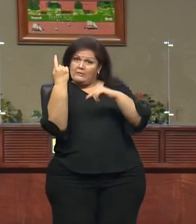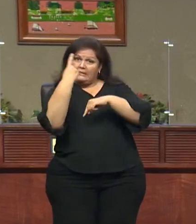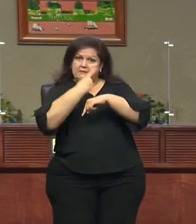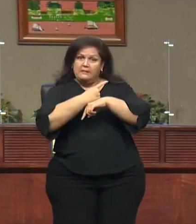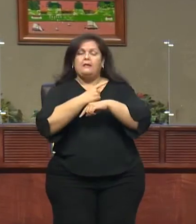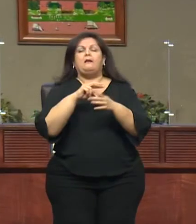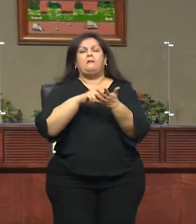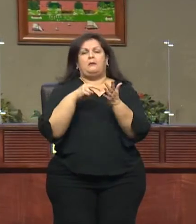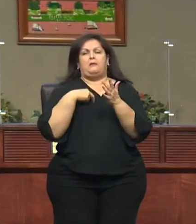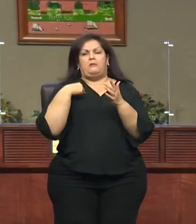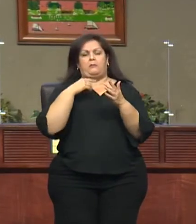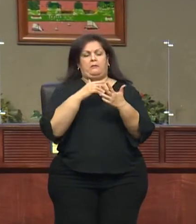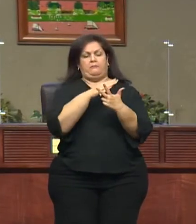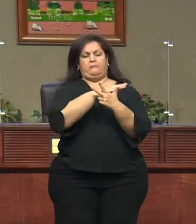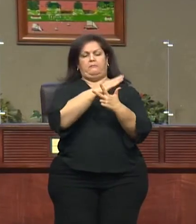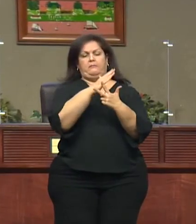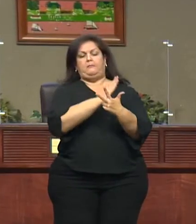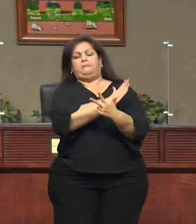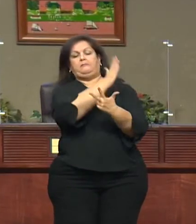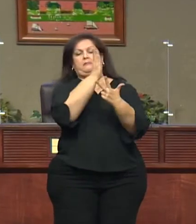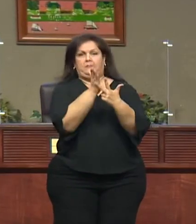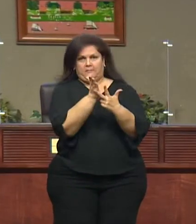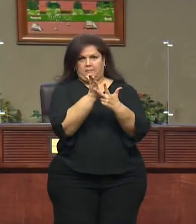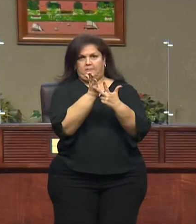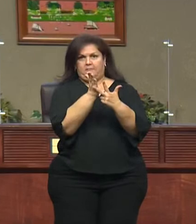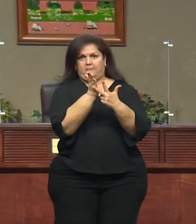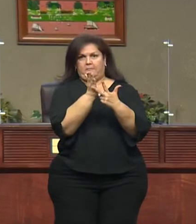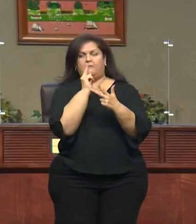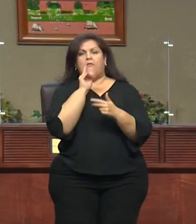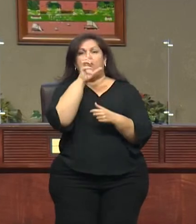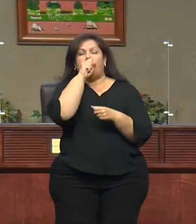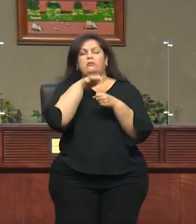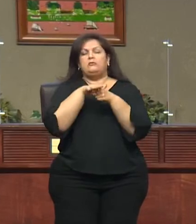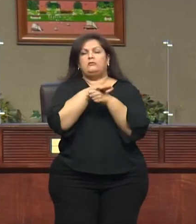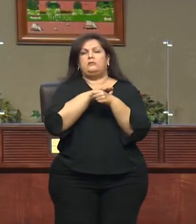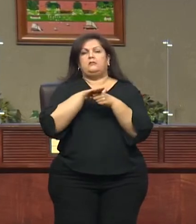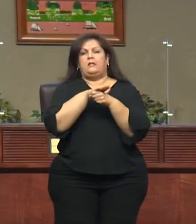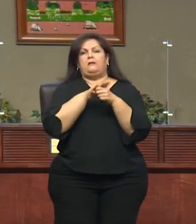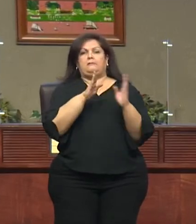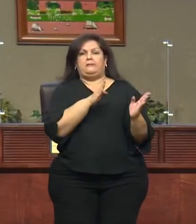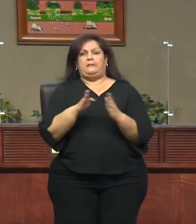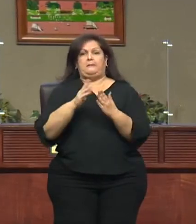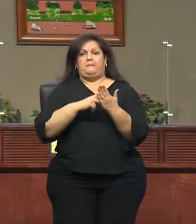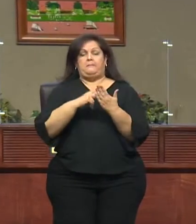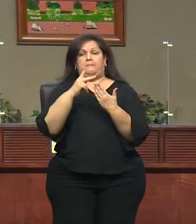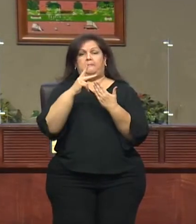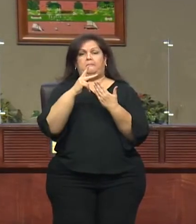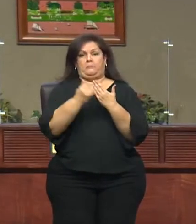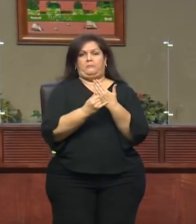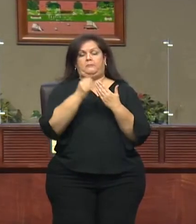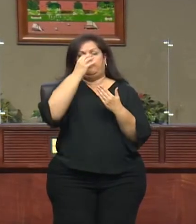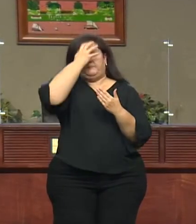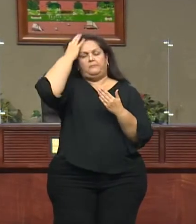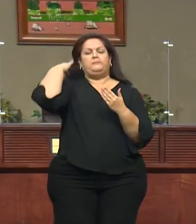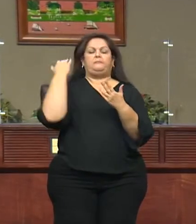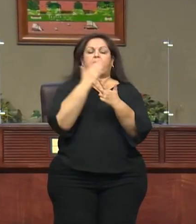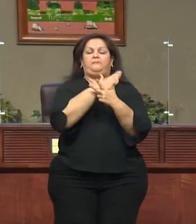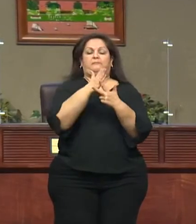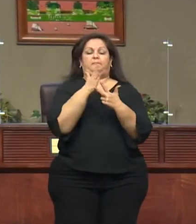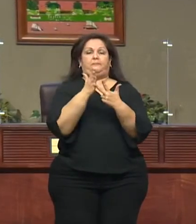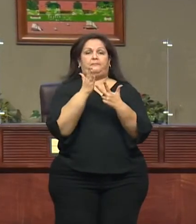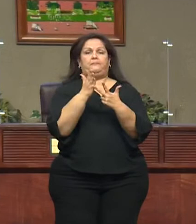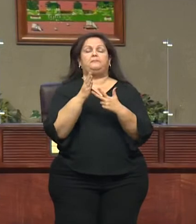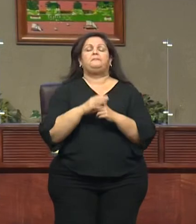phase 3 under the Orange County executive order,